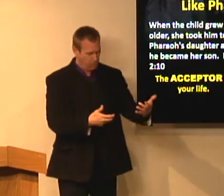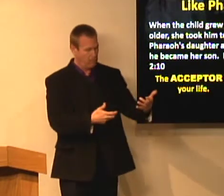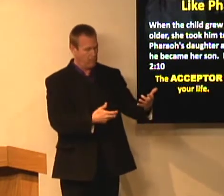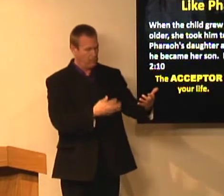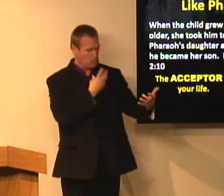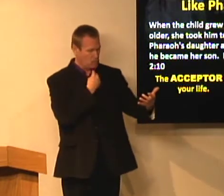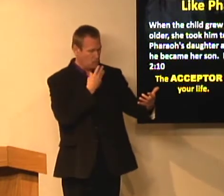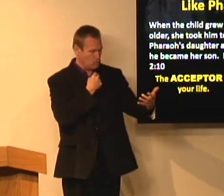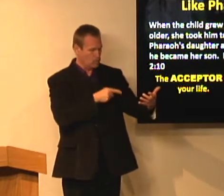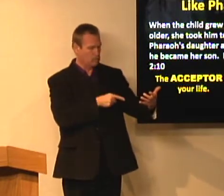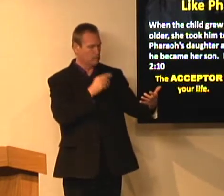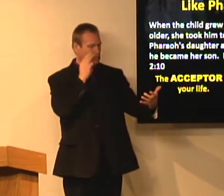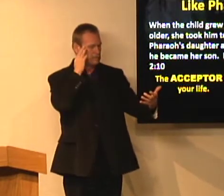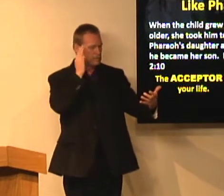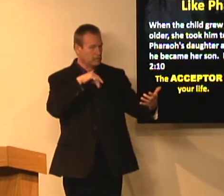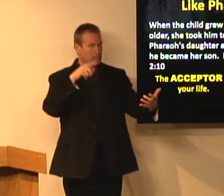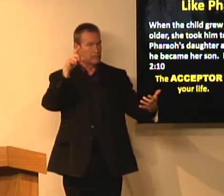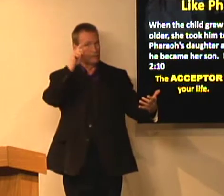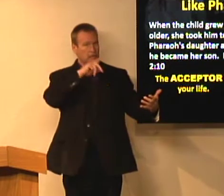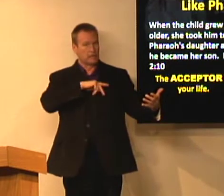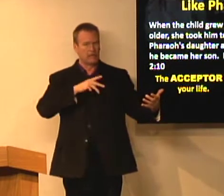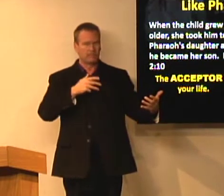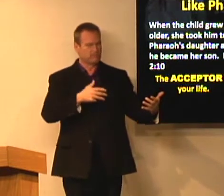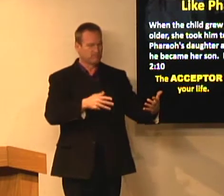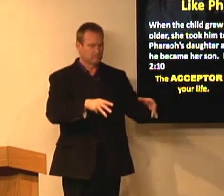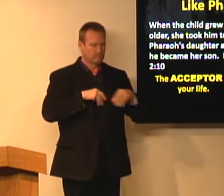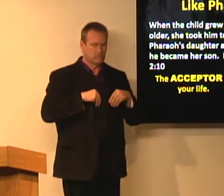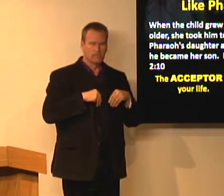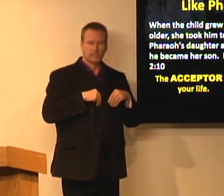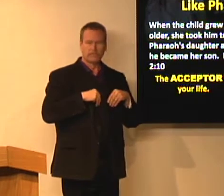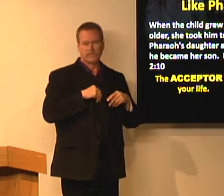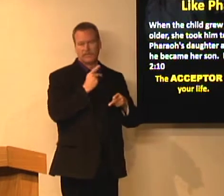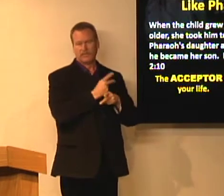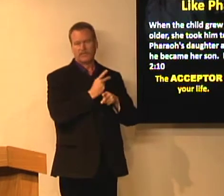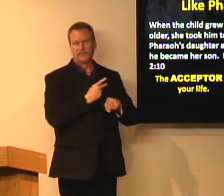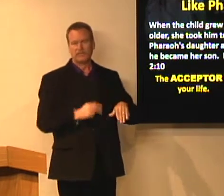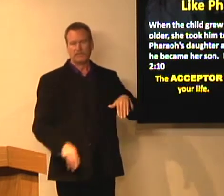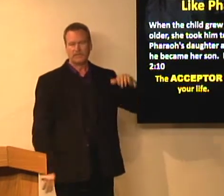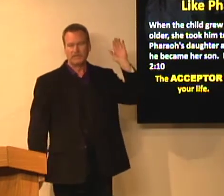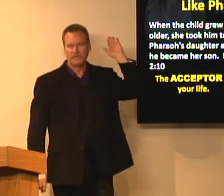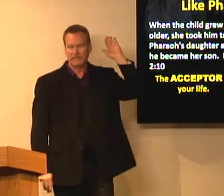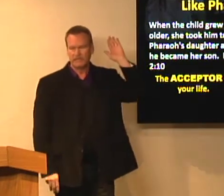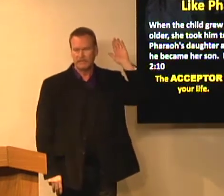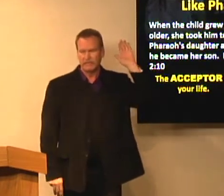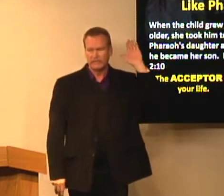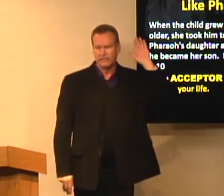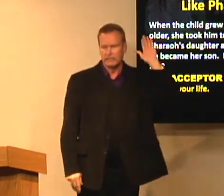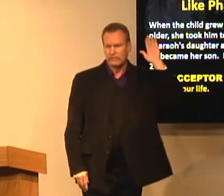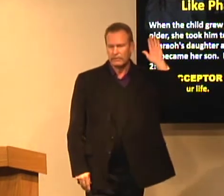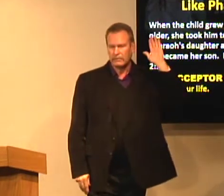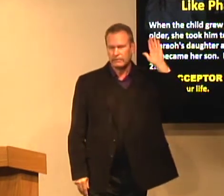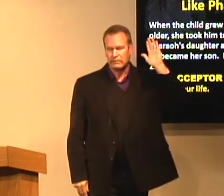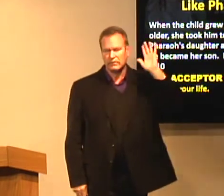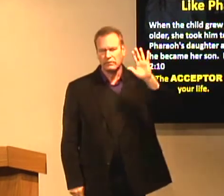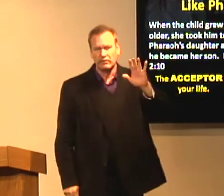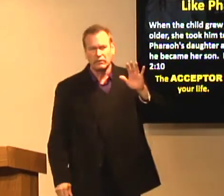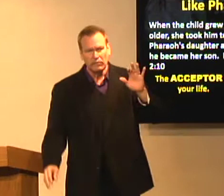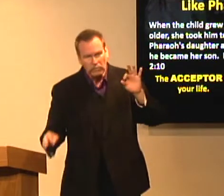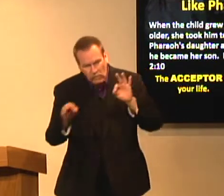So like the Pharaoh's daughter, even though she knew he was an Israelite child, she took care of him until he grew up.